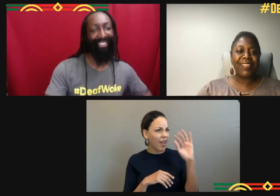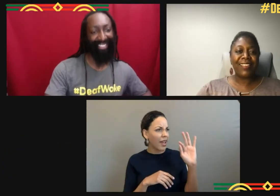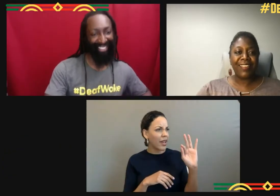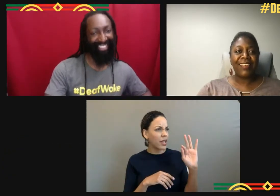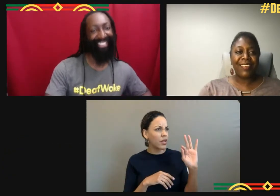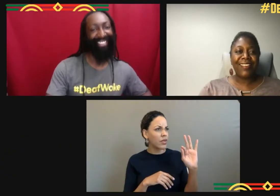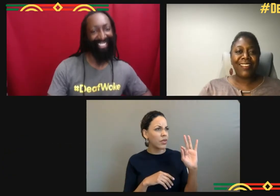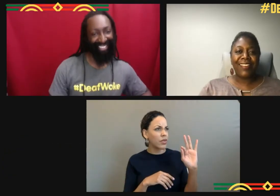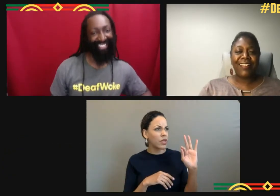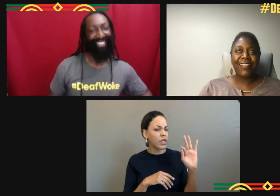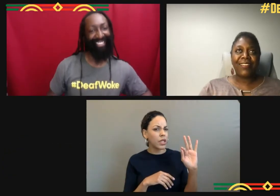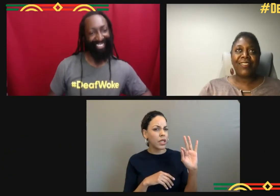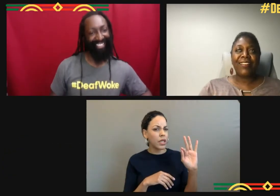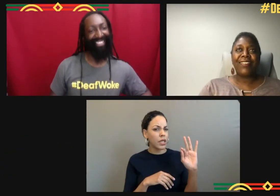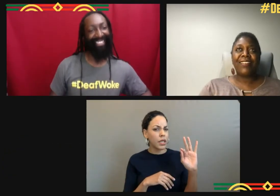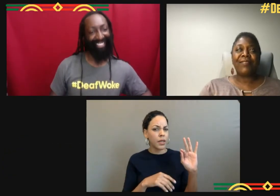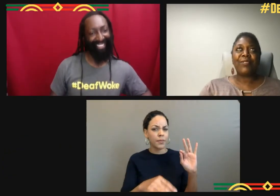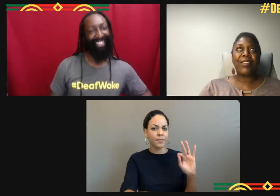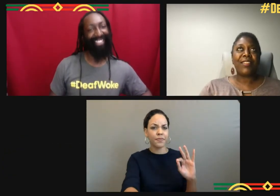Yes.